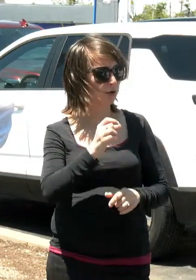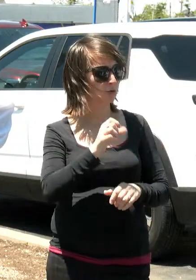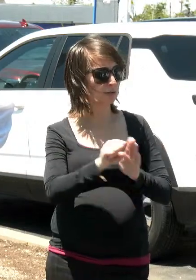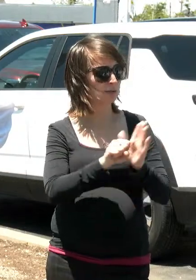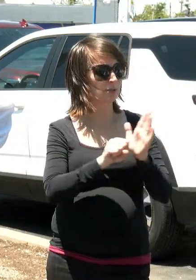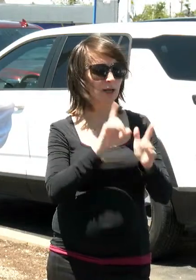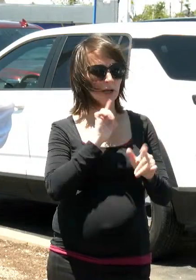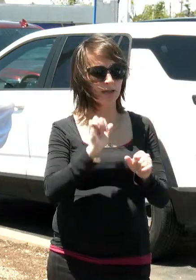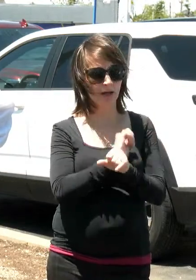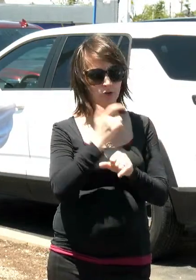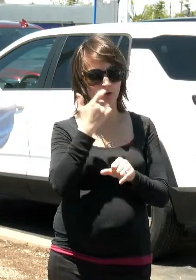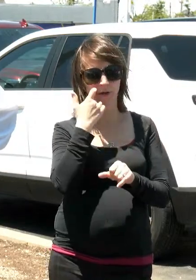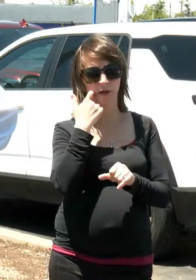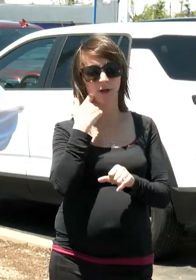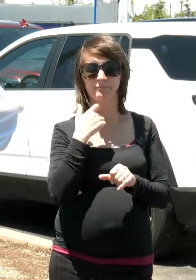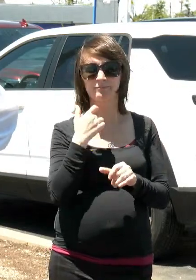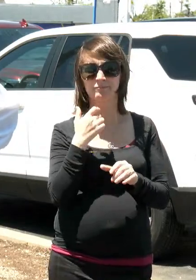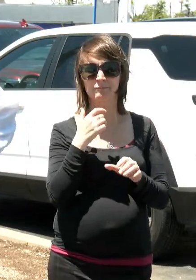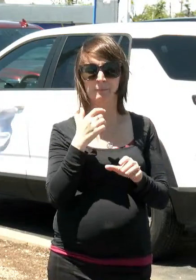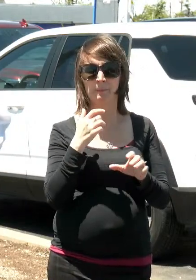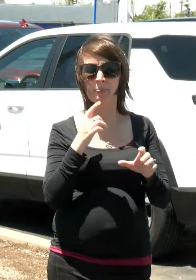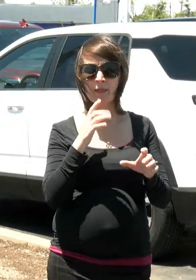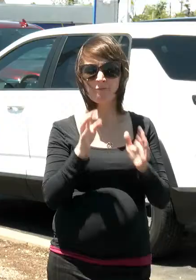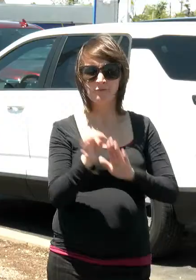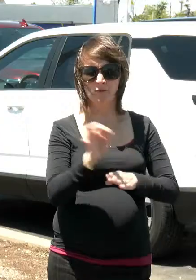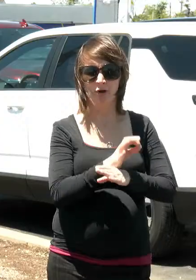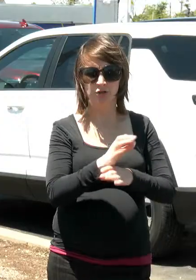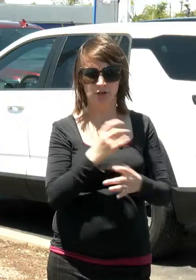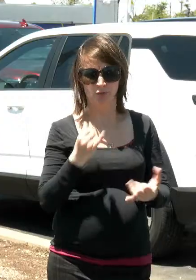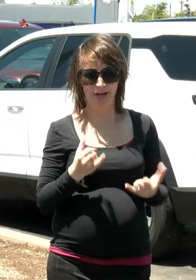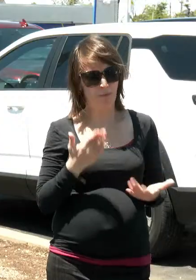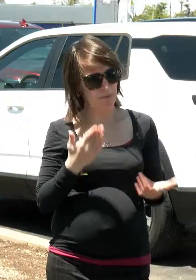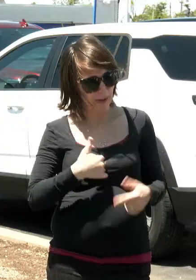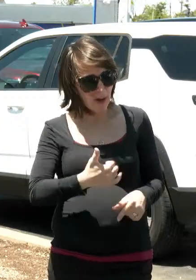seen. I could be wrong, but that is the way I currently understand it. And